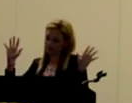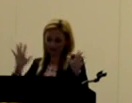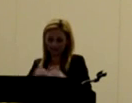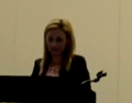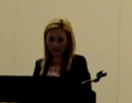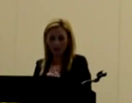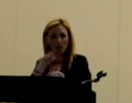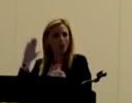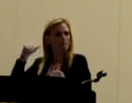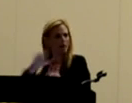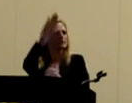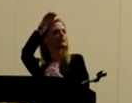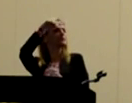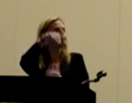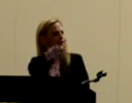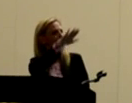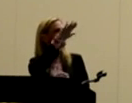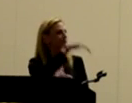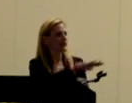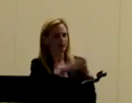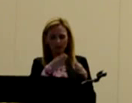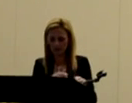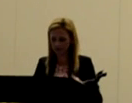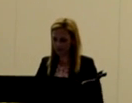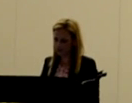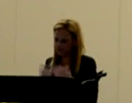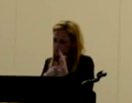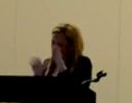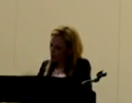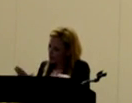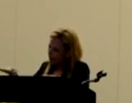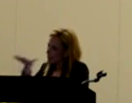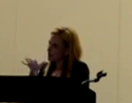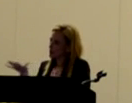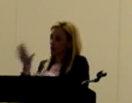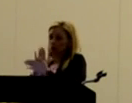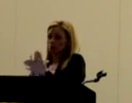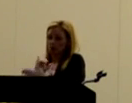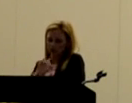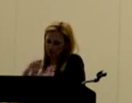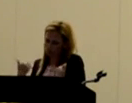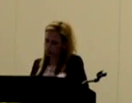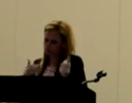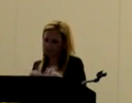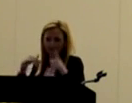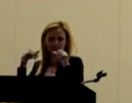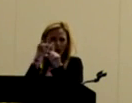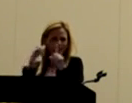to be deaf. But there were bumps in the road. Sometimes children in the neighborhood could be